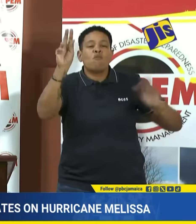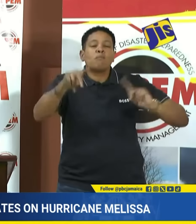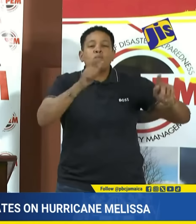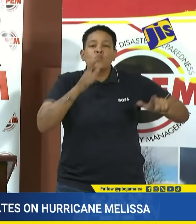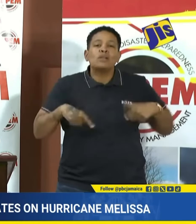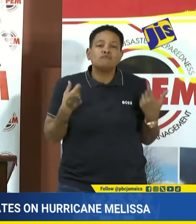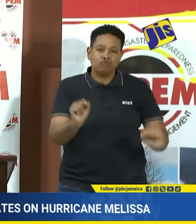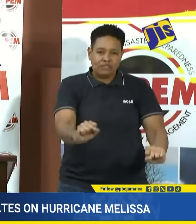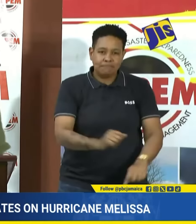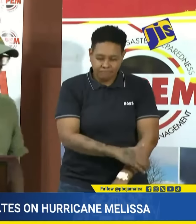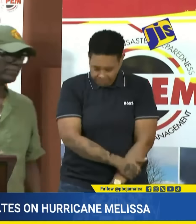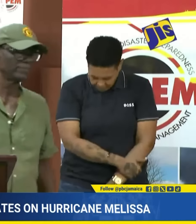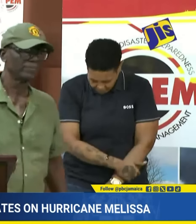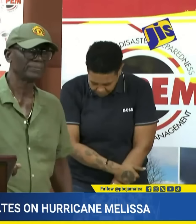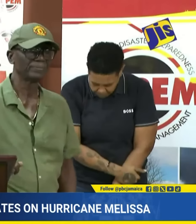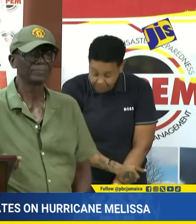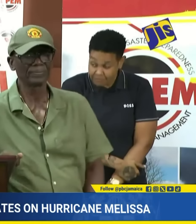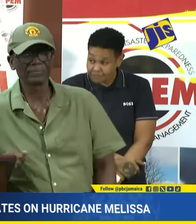persons.